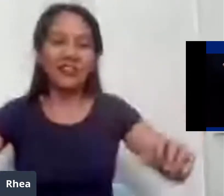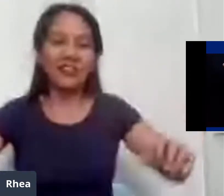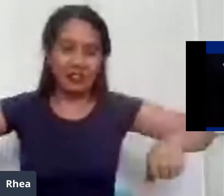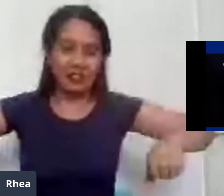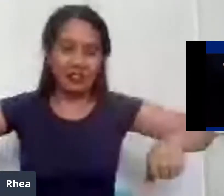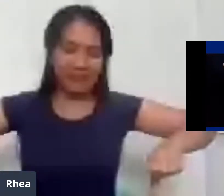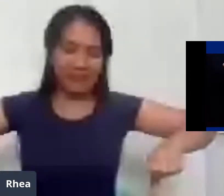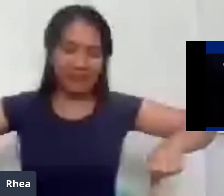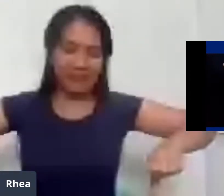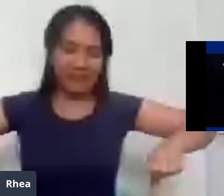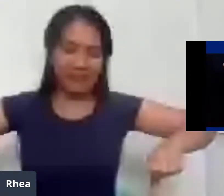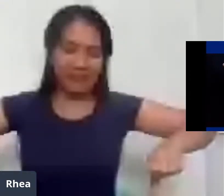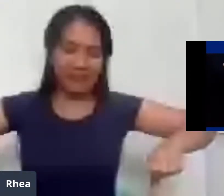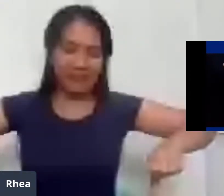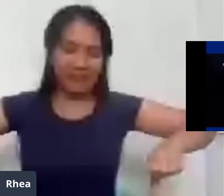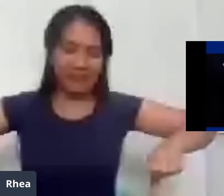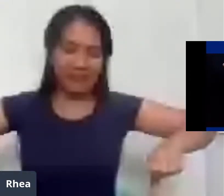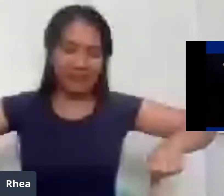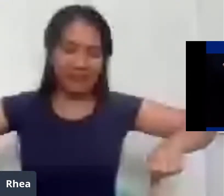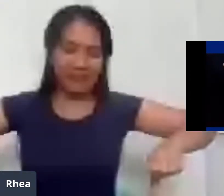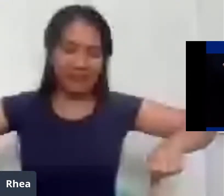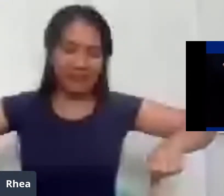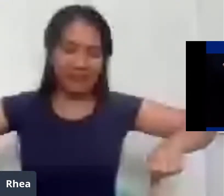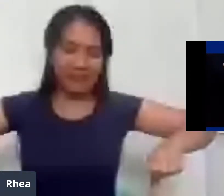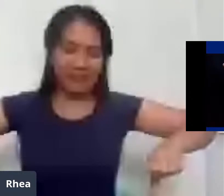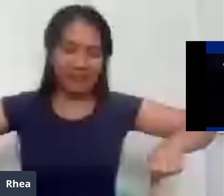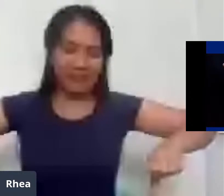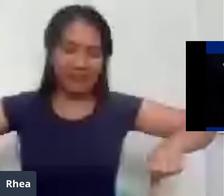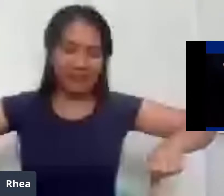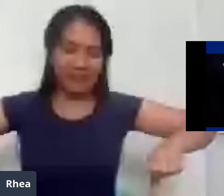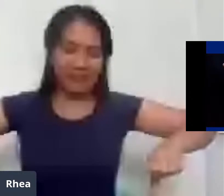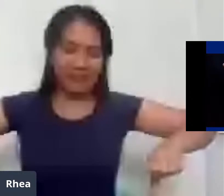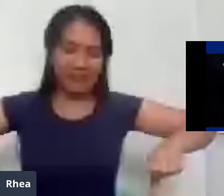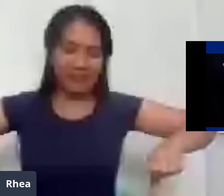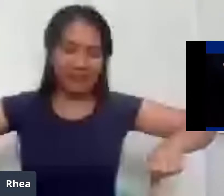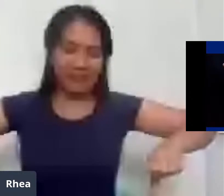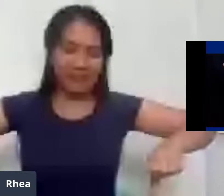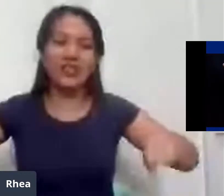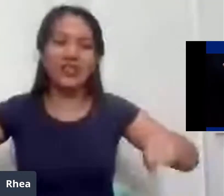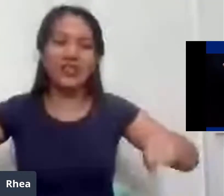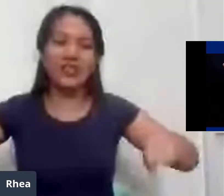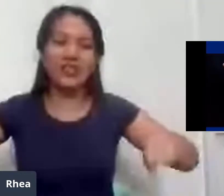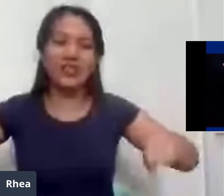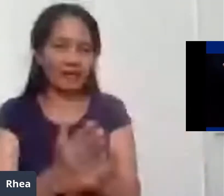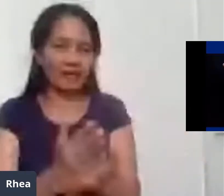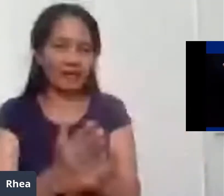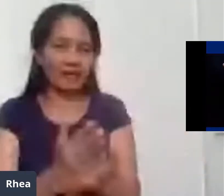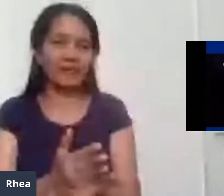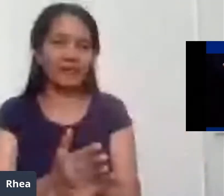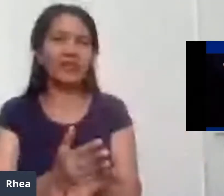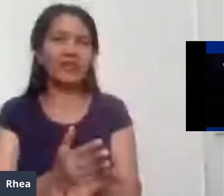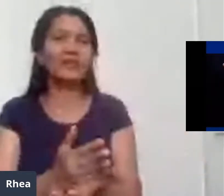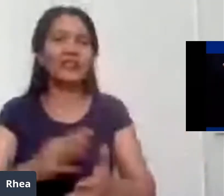into tricycle. There are so many tricycle drivers, tricycle were